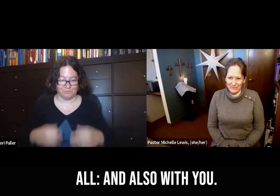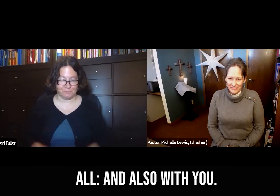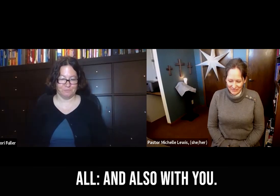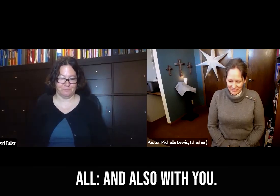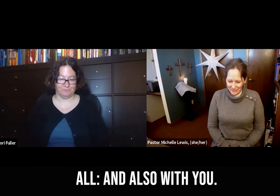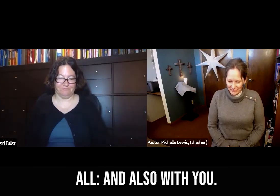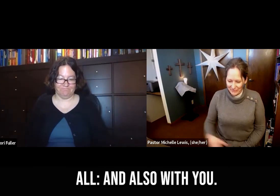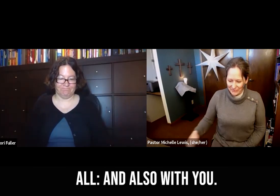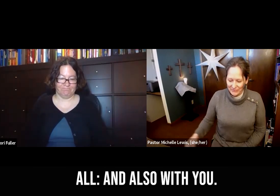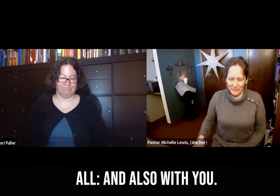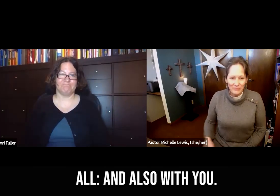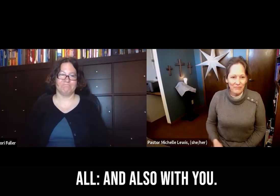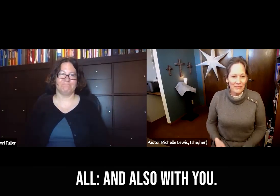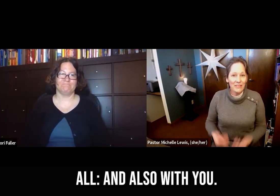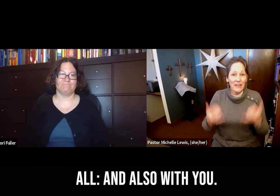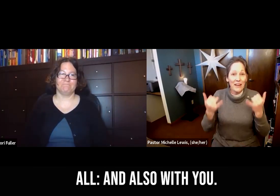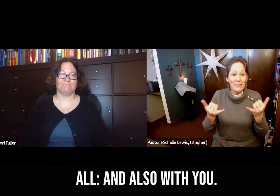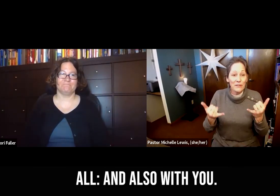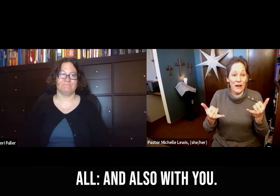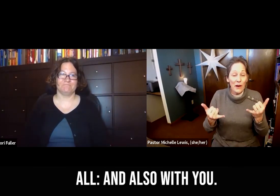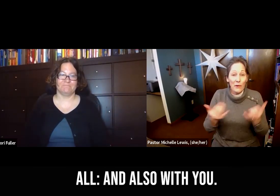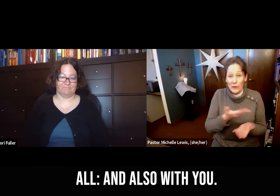and also with you.